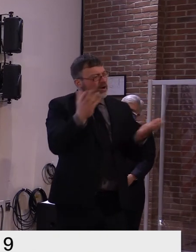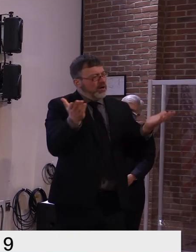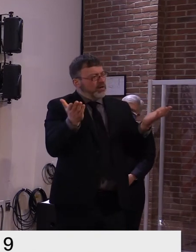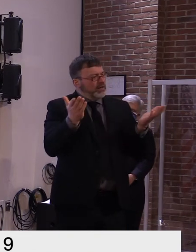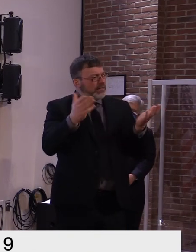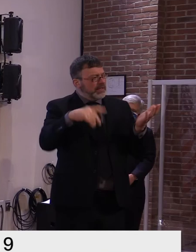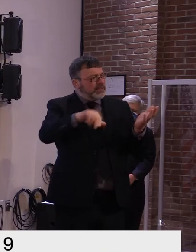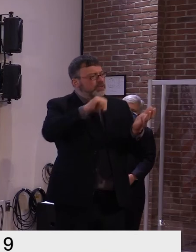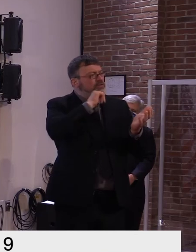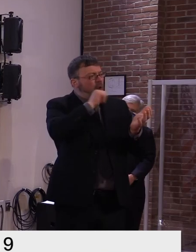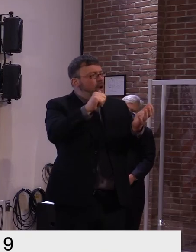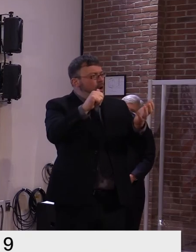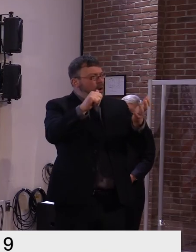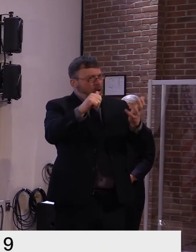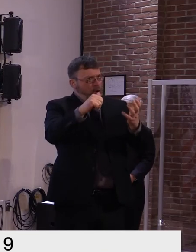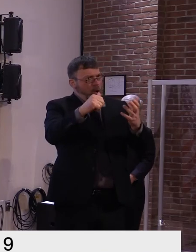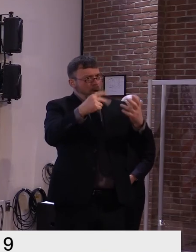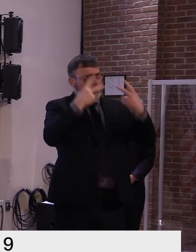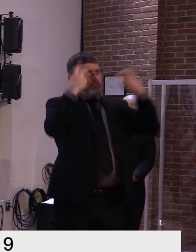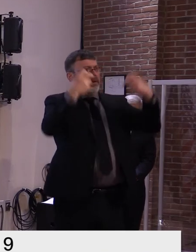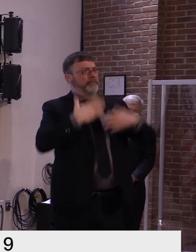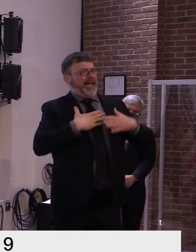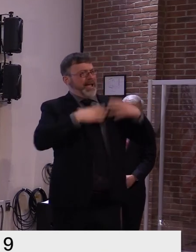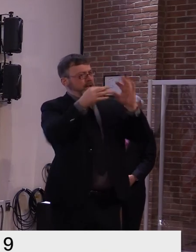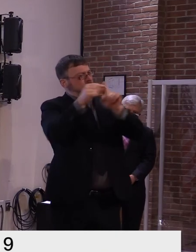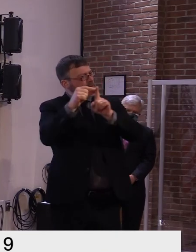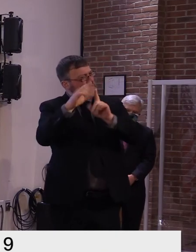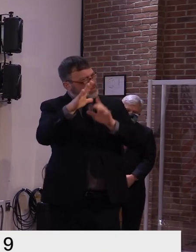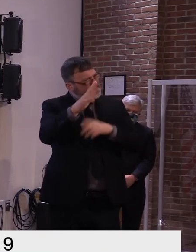don't hold me to the date.